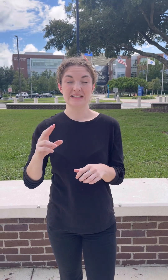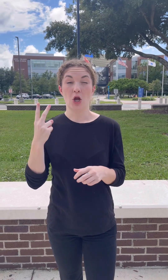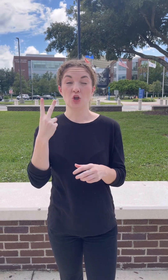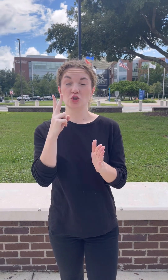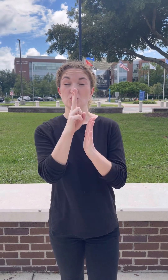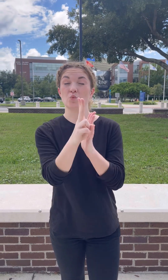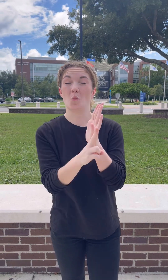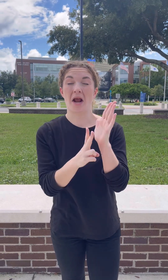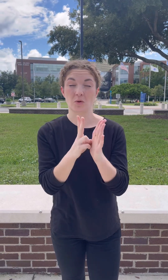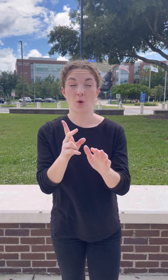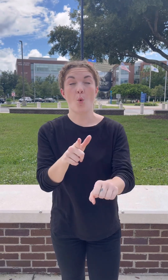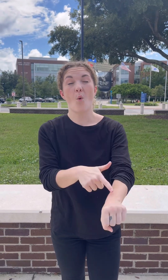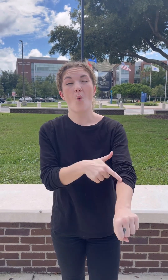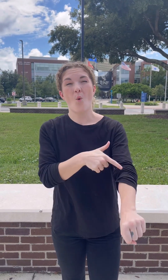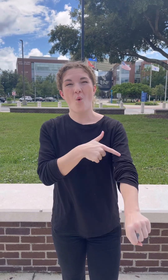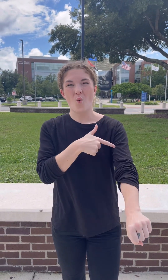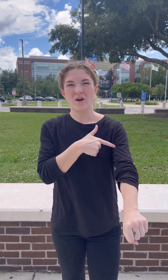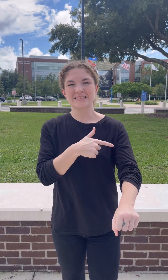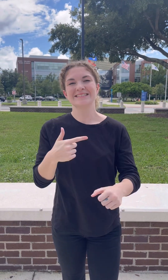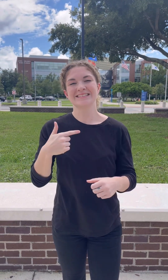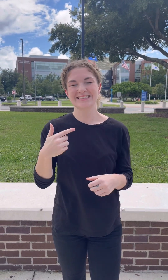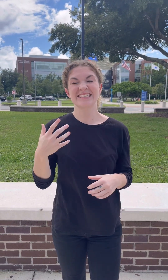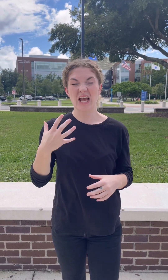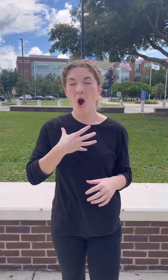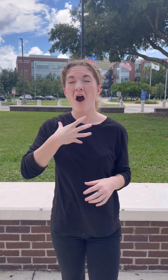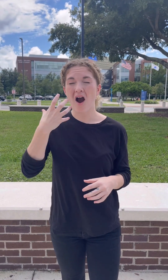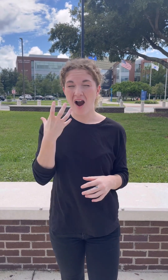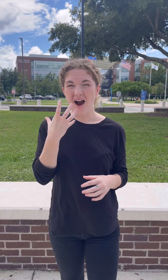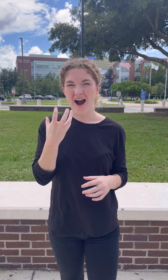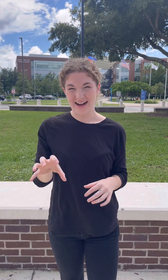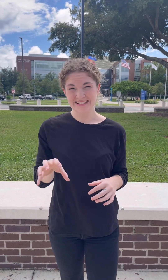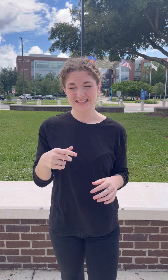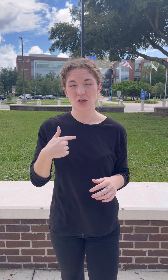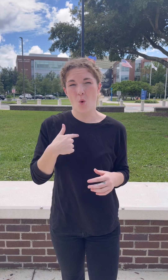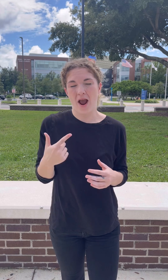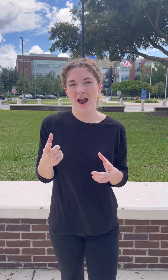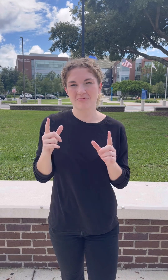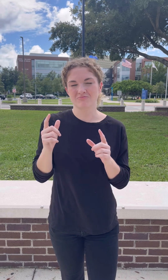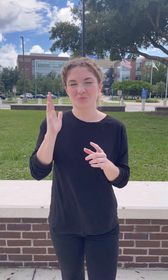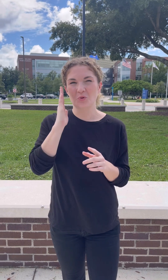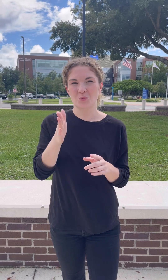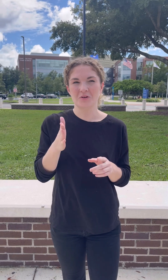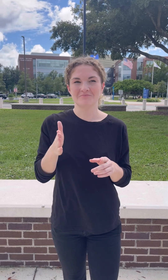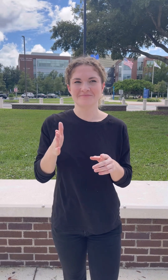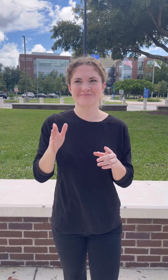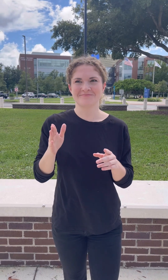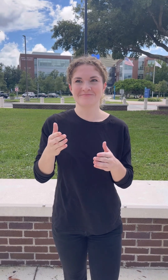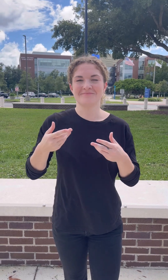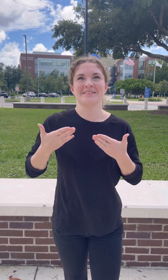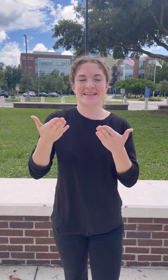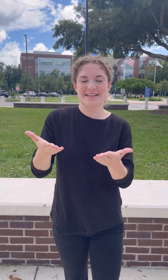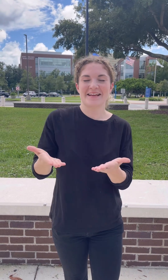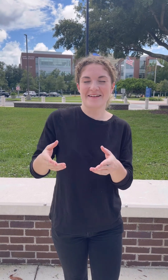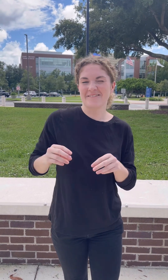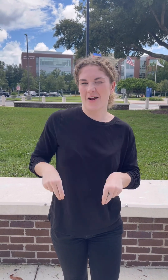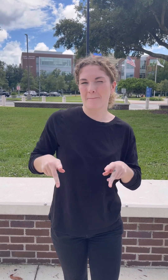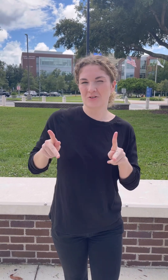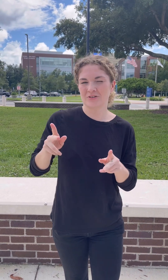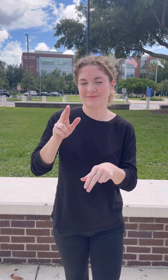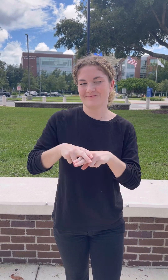many opportunities to sit down as possible. Yeah, so let's go ahead and jump right in. I like to divide campus into